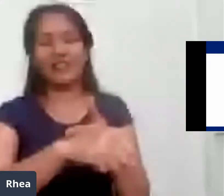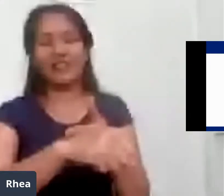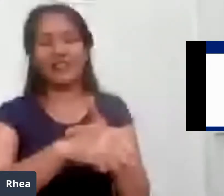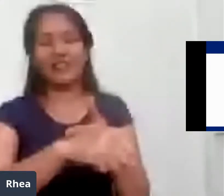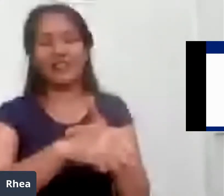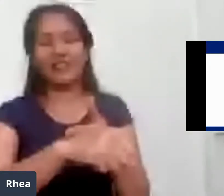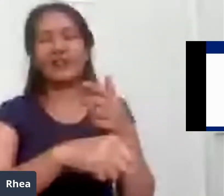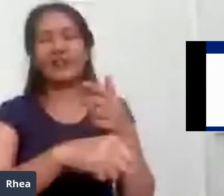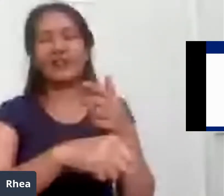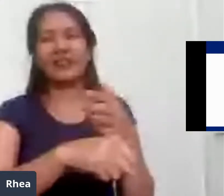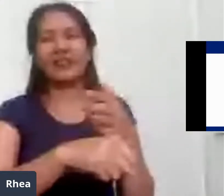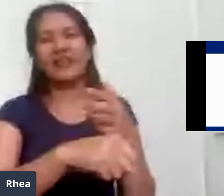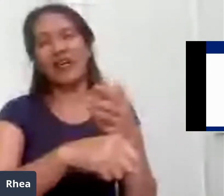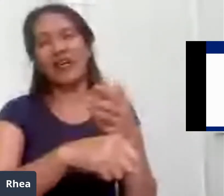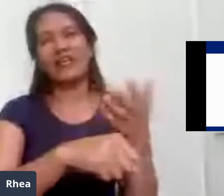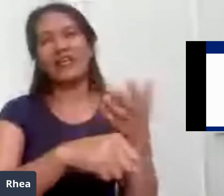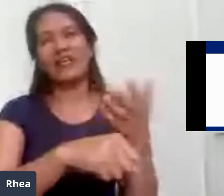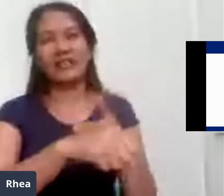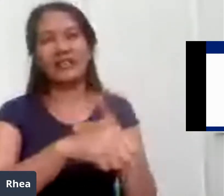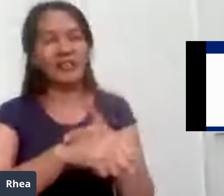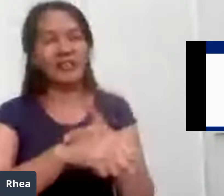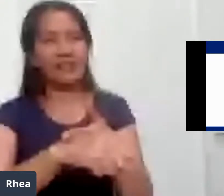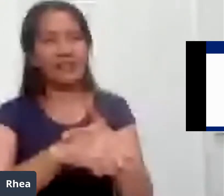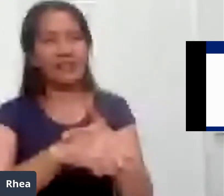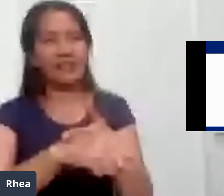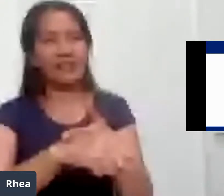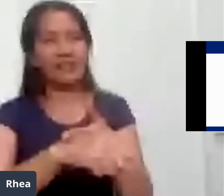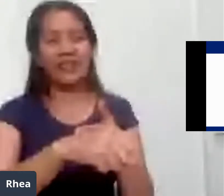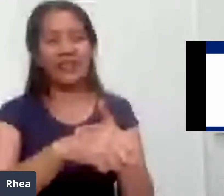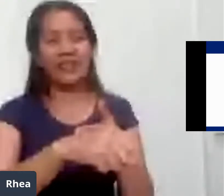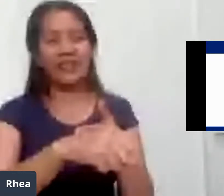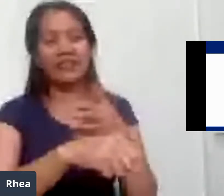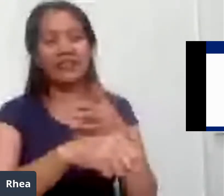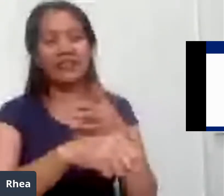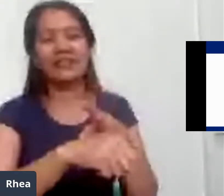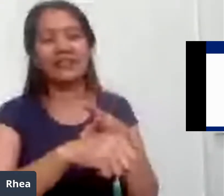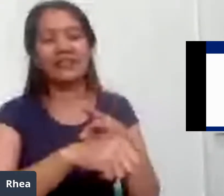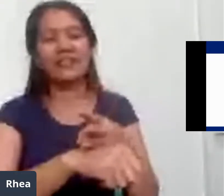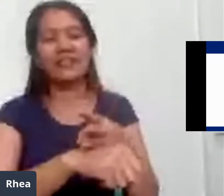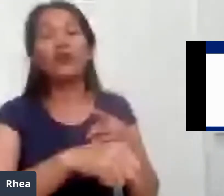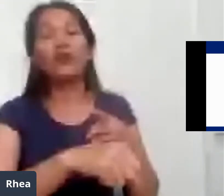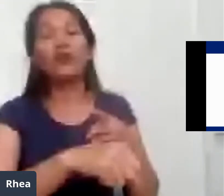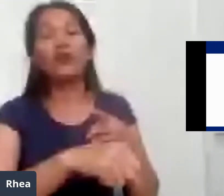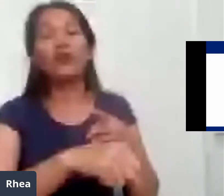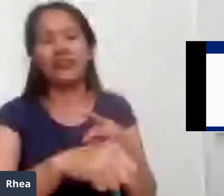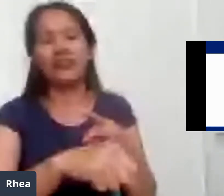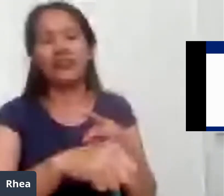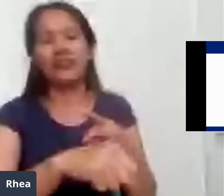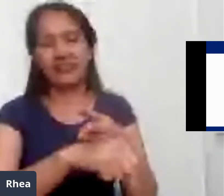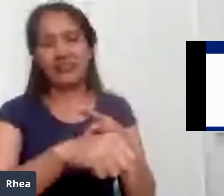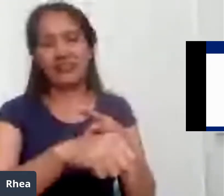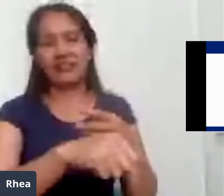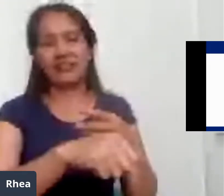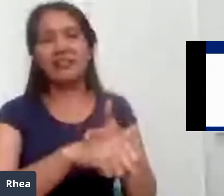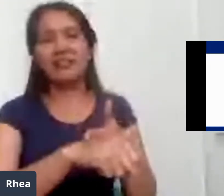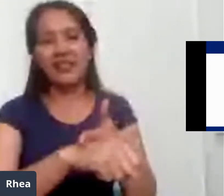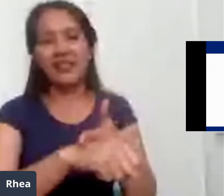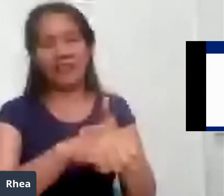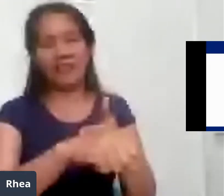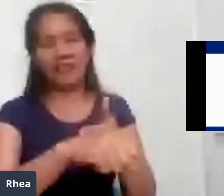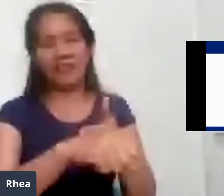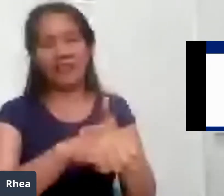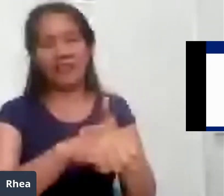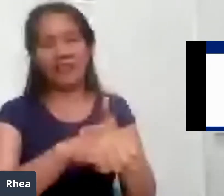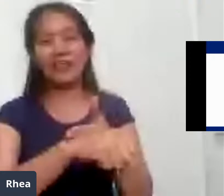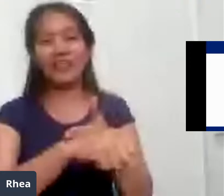ganon? It, I guess the depth would say, this is the sign for wood,